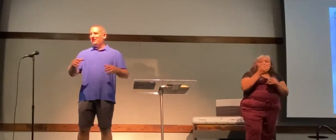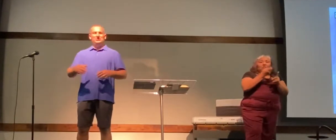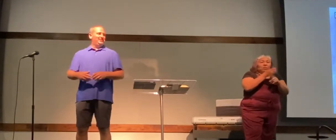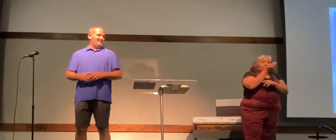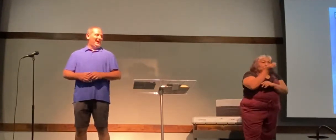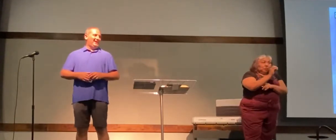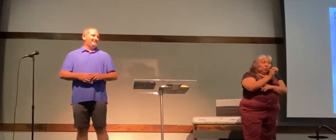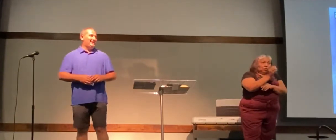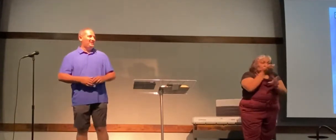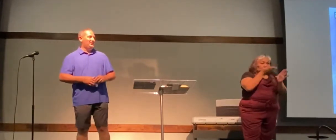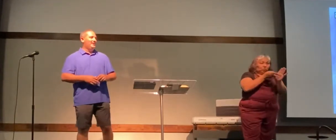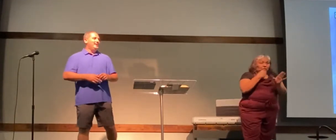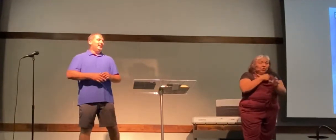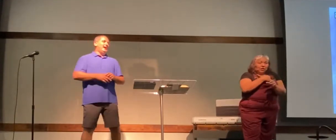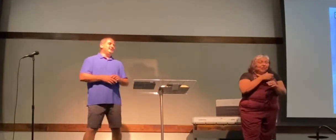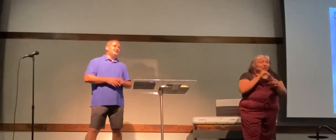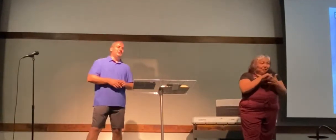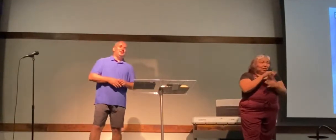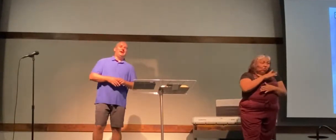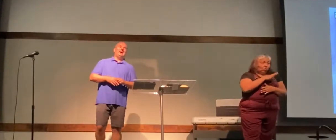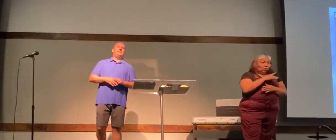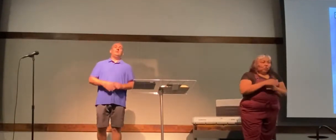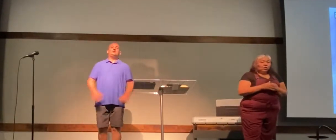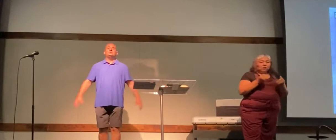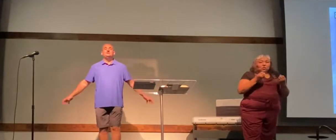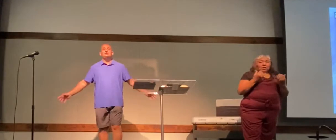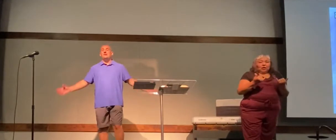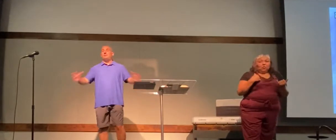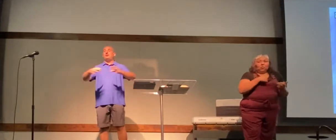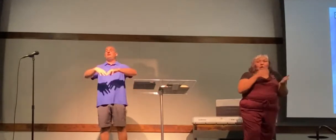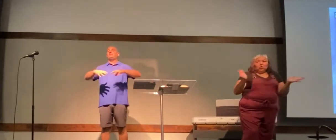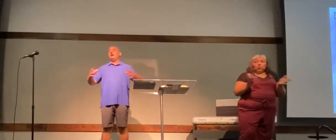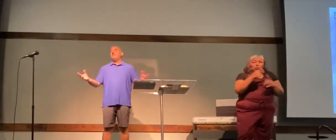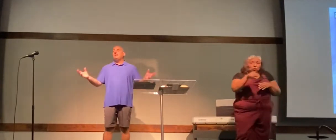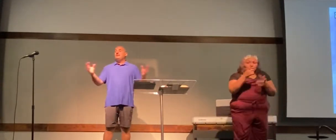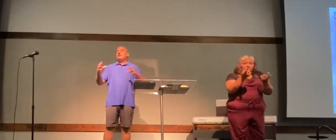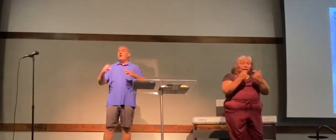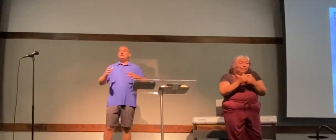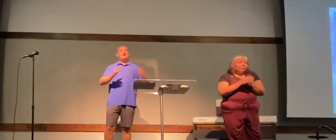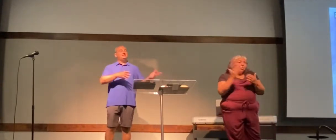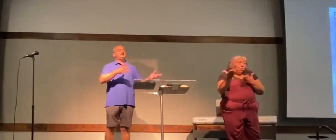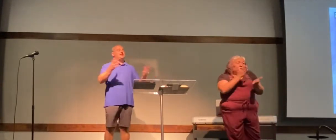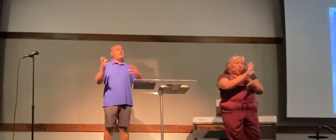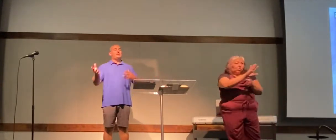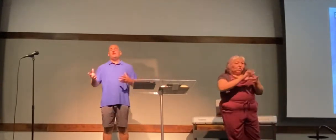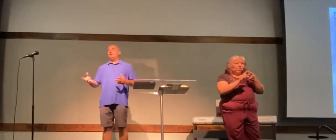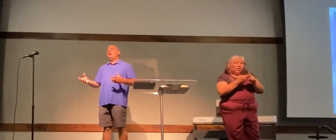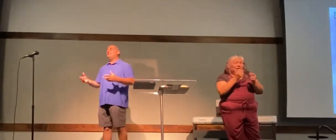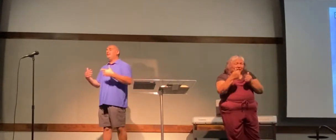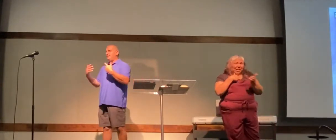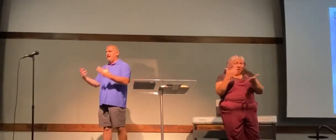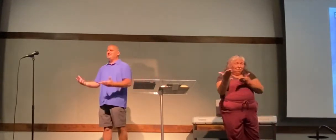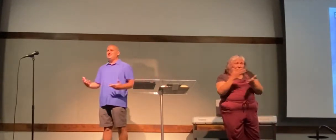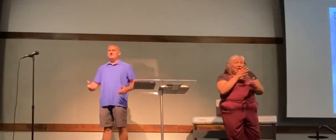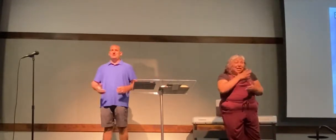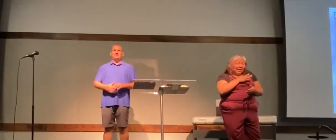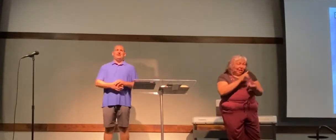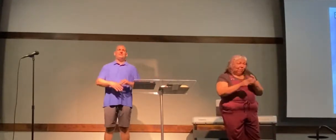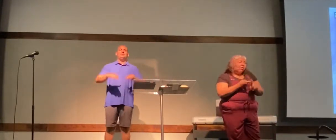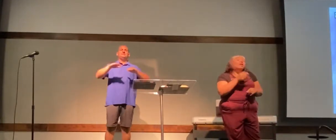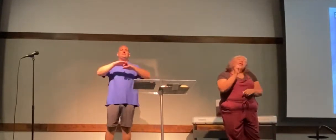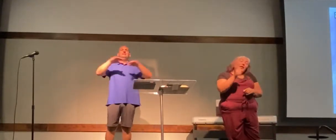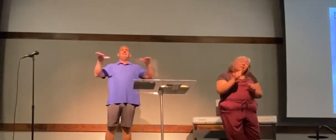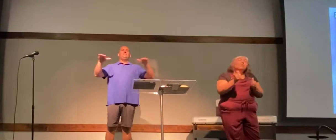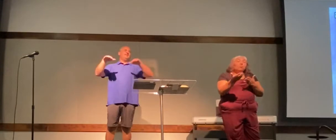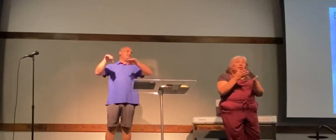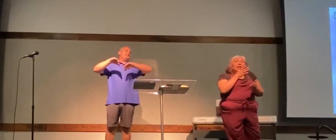us. How cool is that? Isn't that cool? We encourage you to come. Bring your friend. The question is can I bring a lady friend? Yes, you can bring a lady